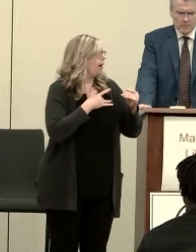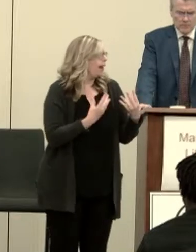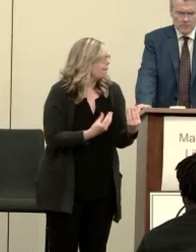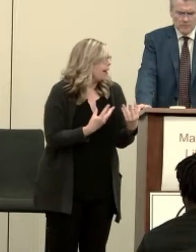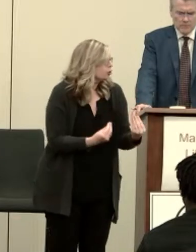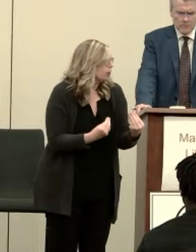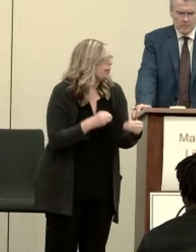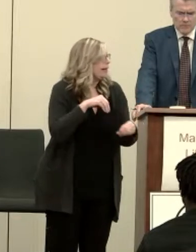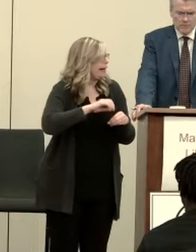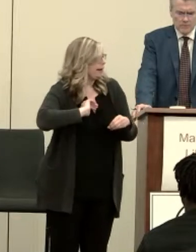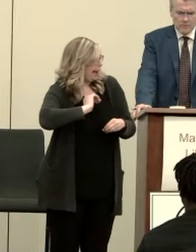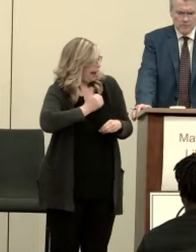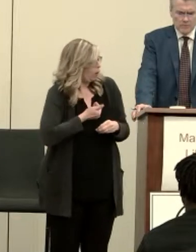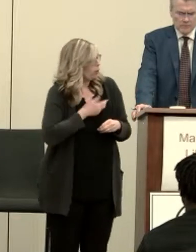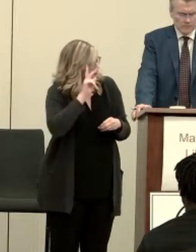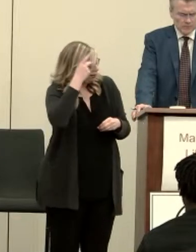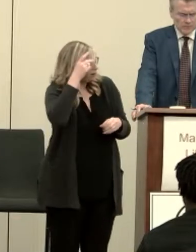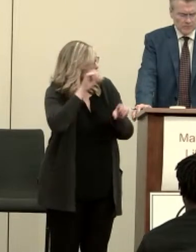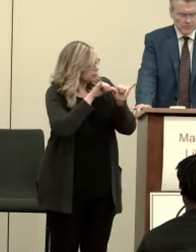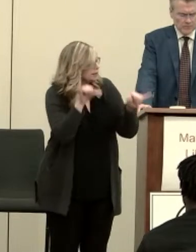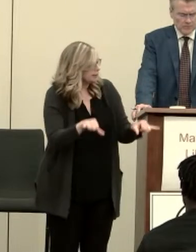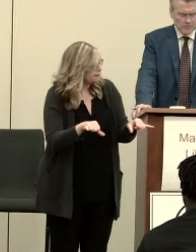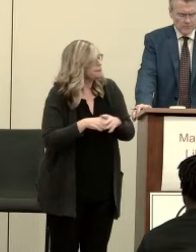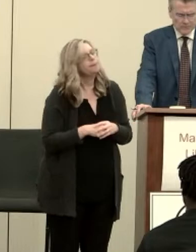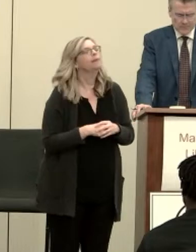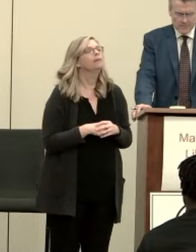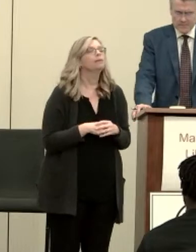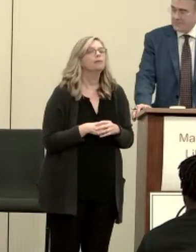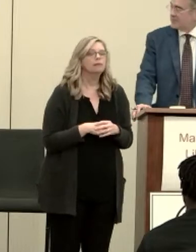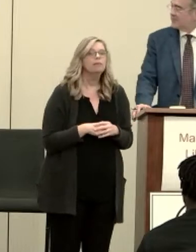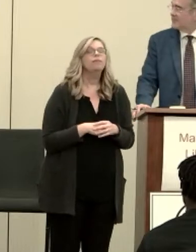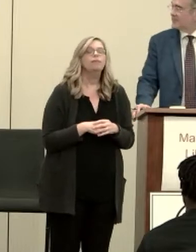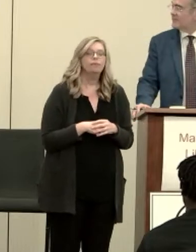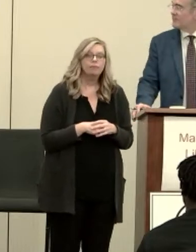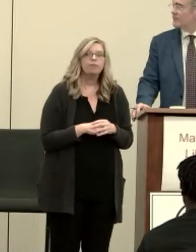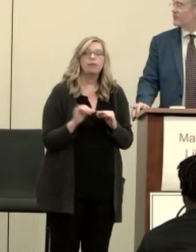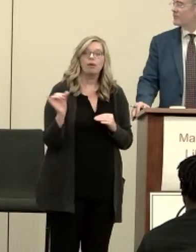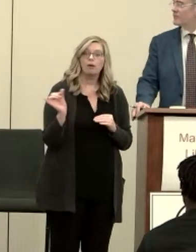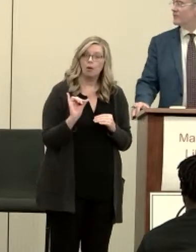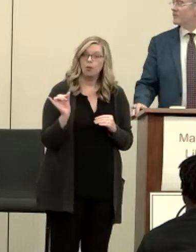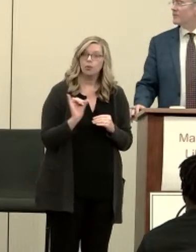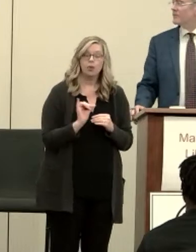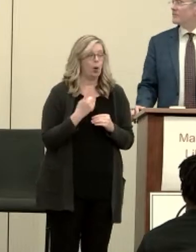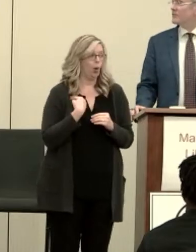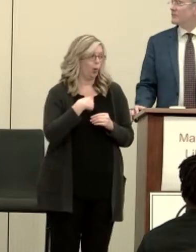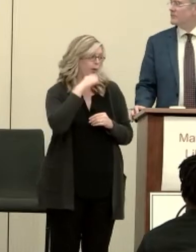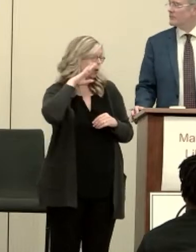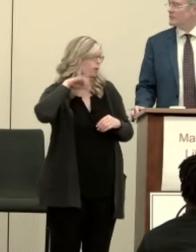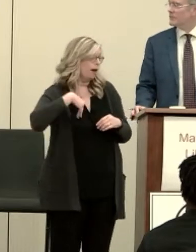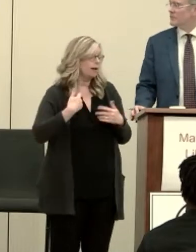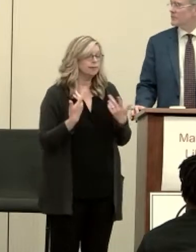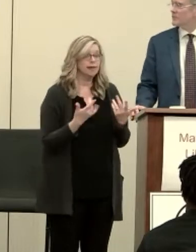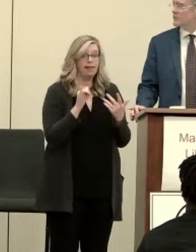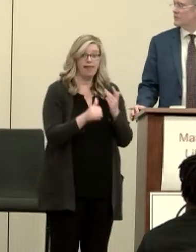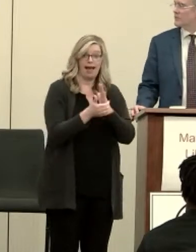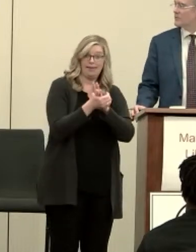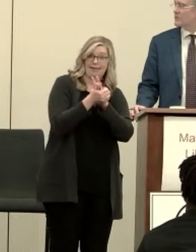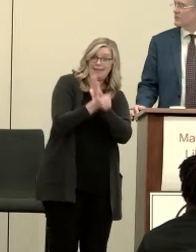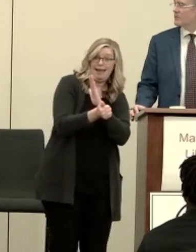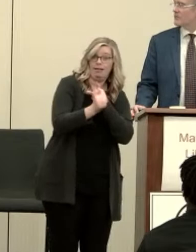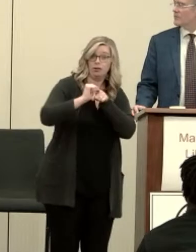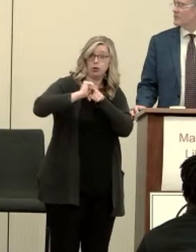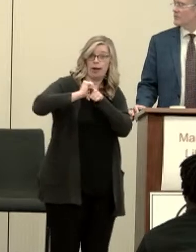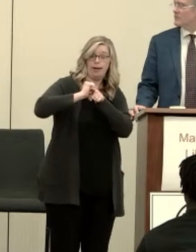our bureaucratic systems. And finally, we know that competency-based training is